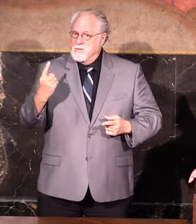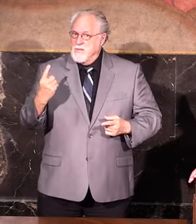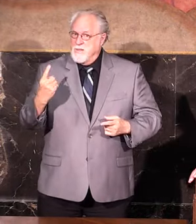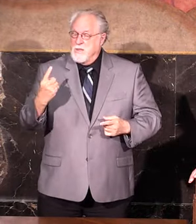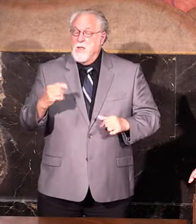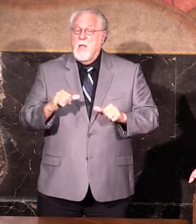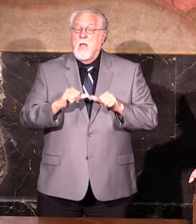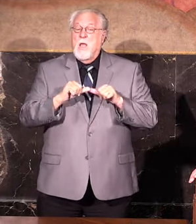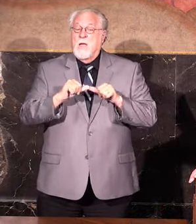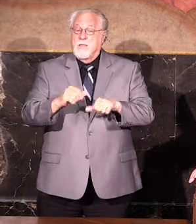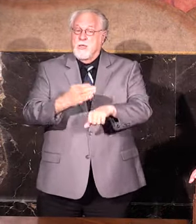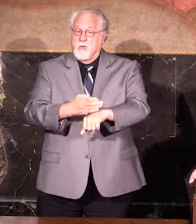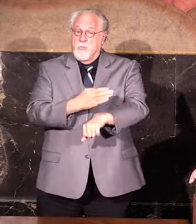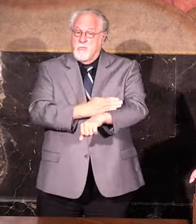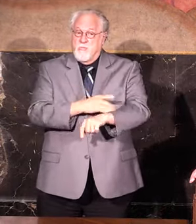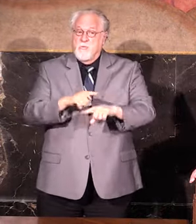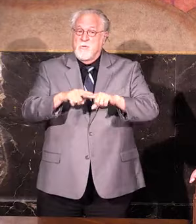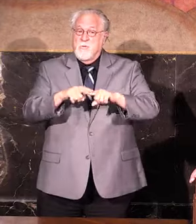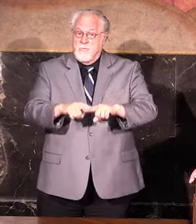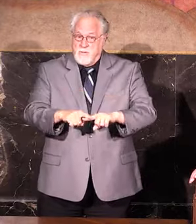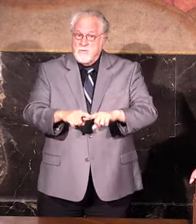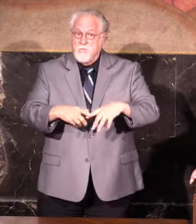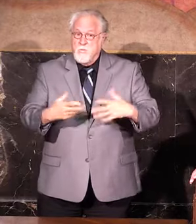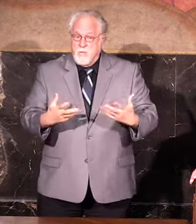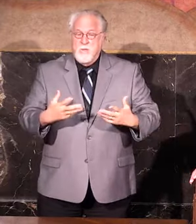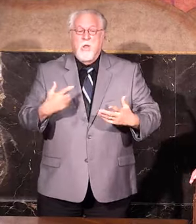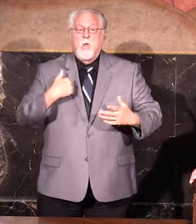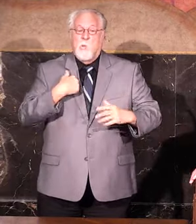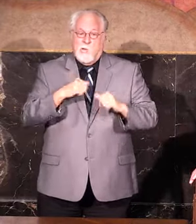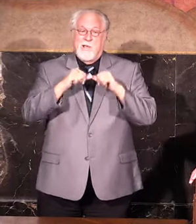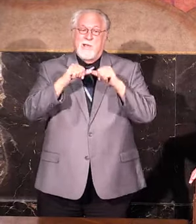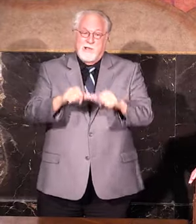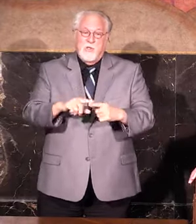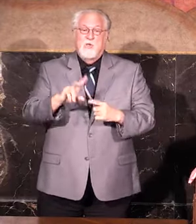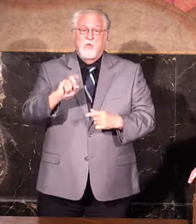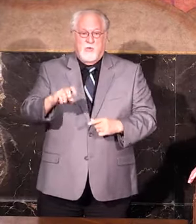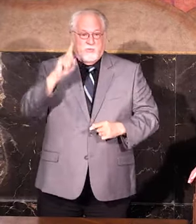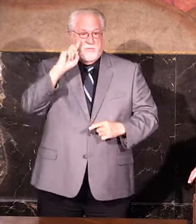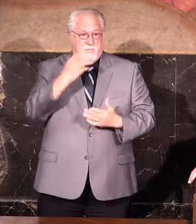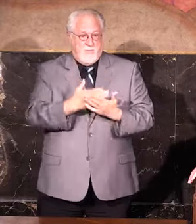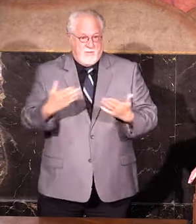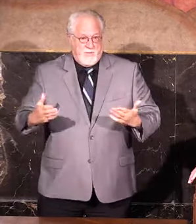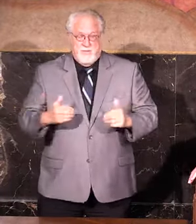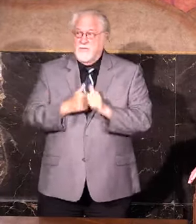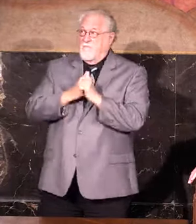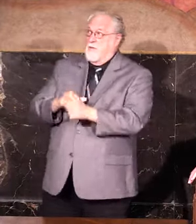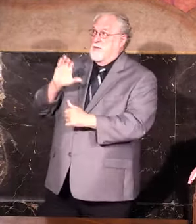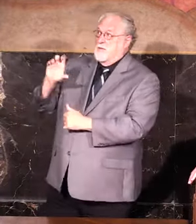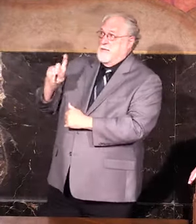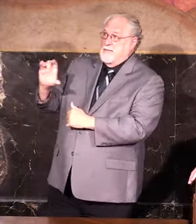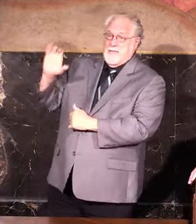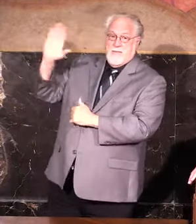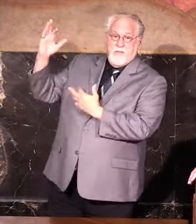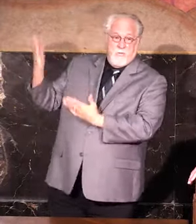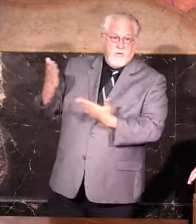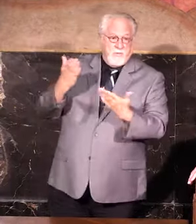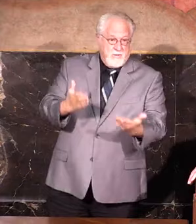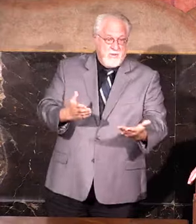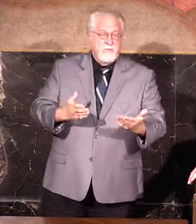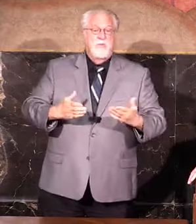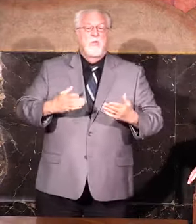continued improvement is going to mean that we continue to do things that are smart and follow CDC recommendations when it comes